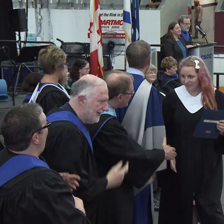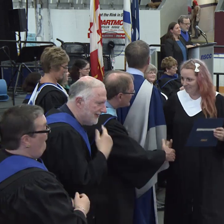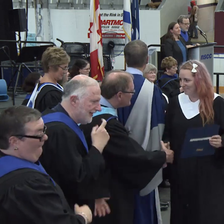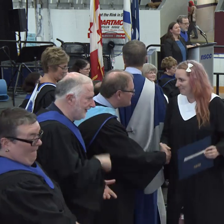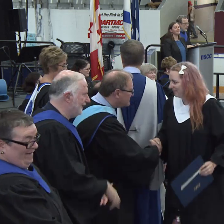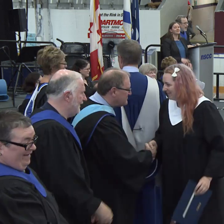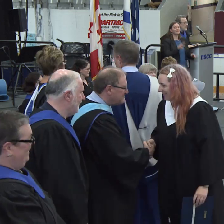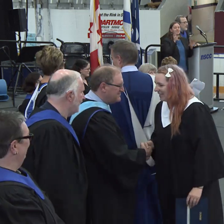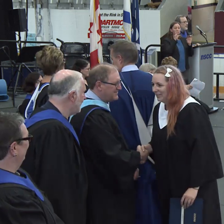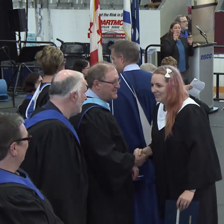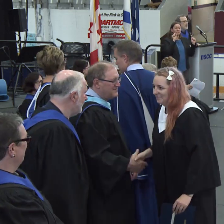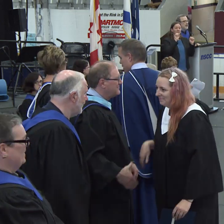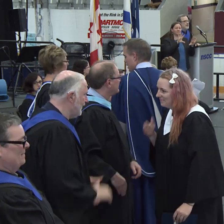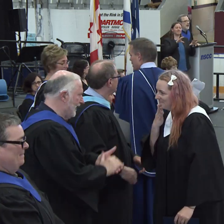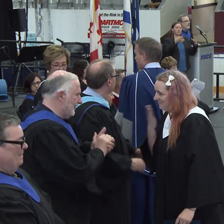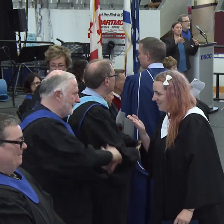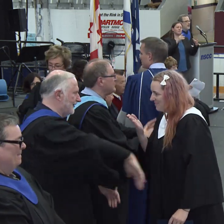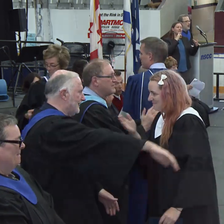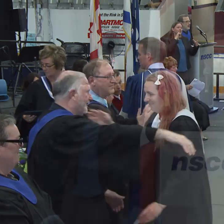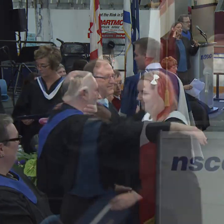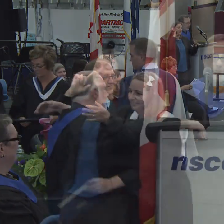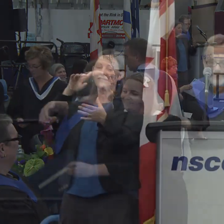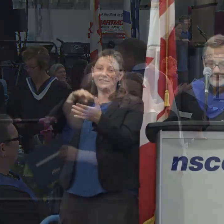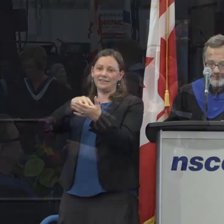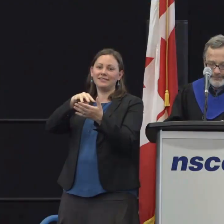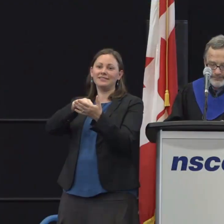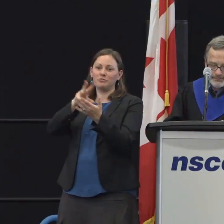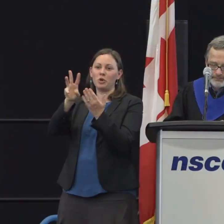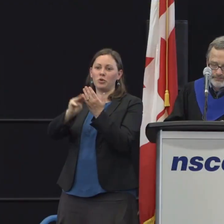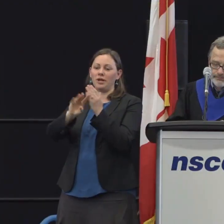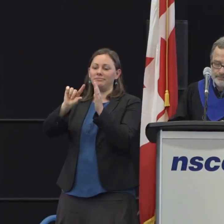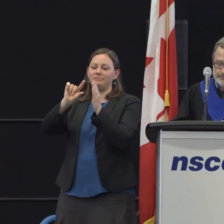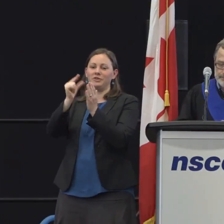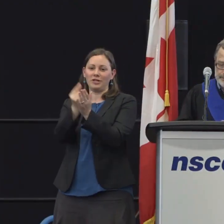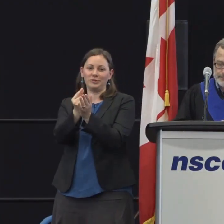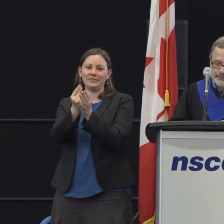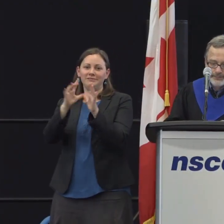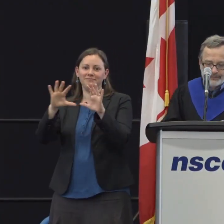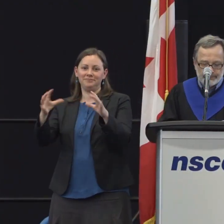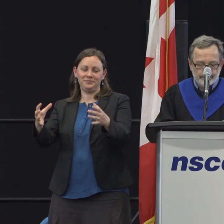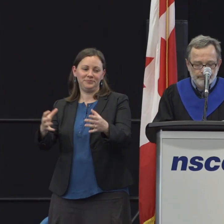Mr. President, the graduates in Deaf Studies.